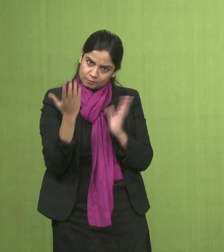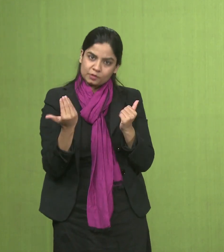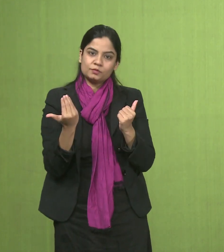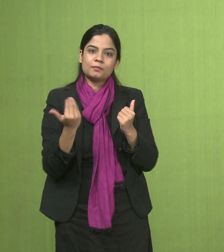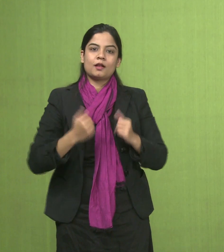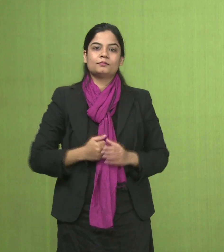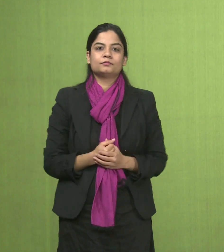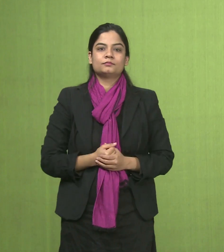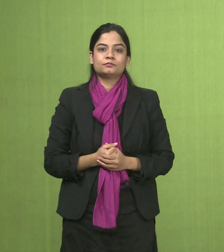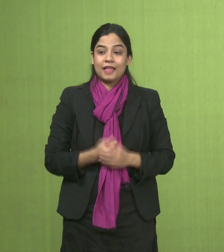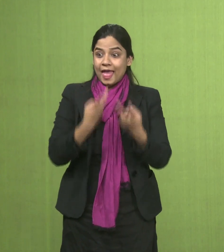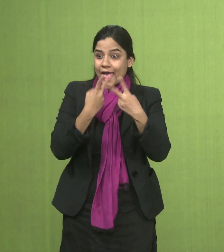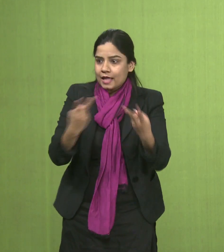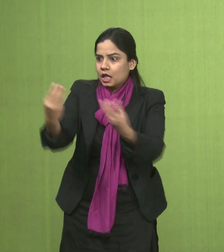right to information,